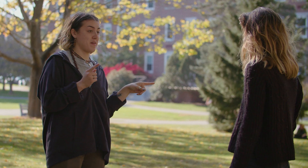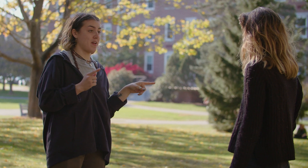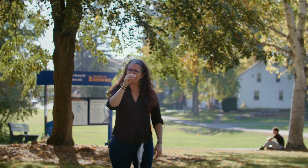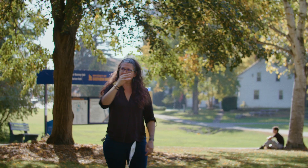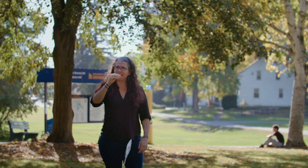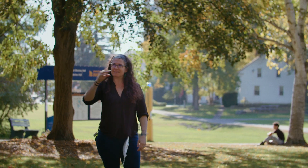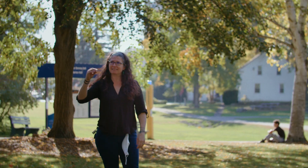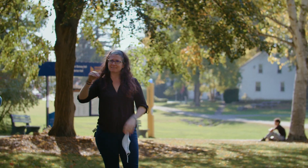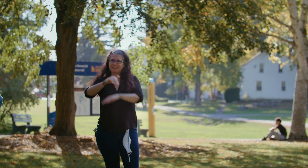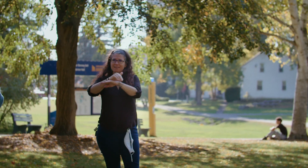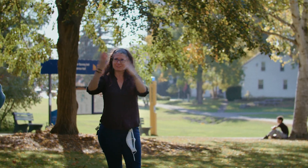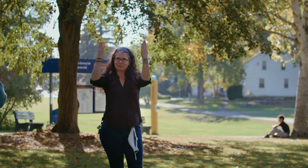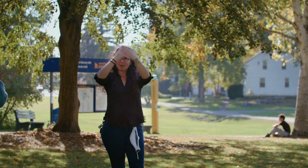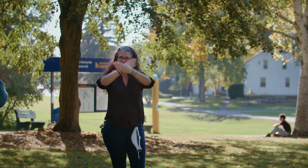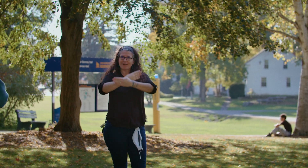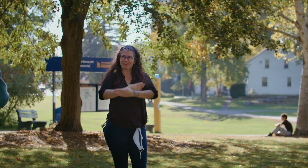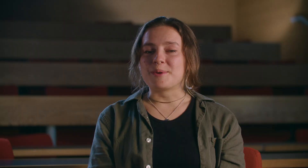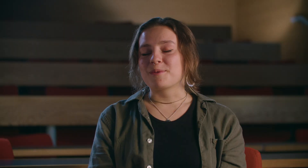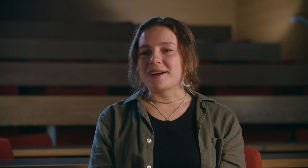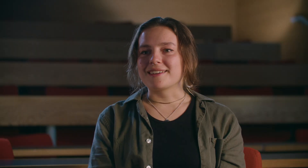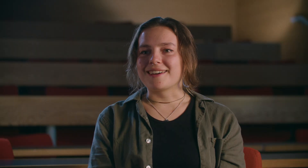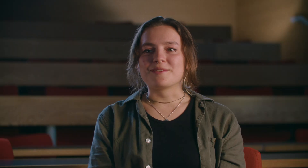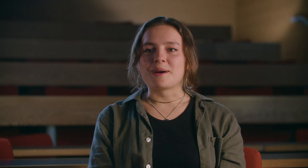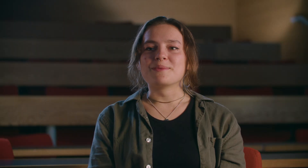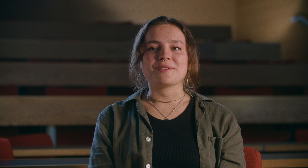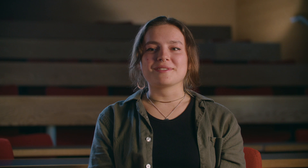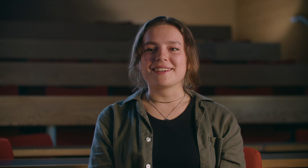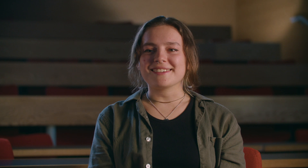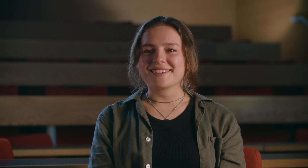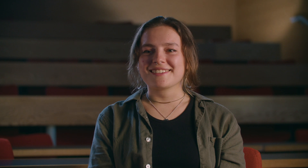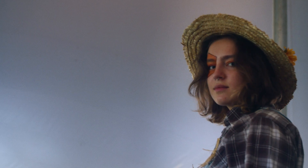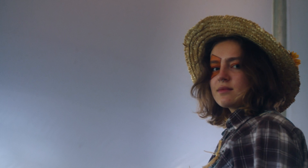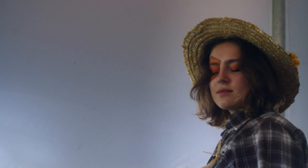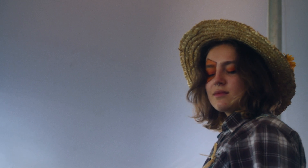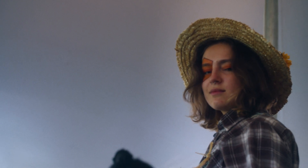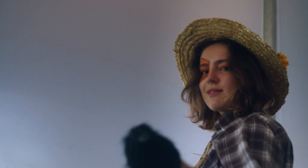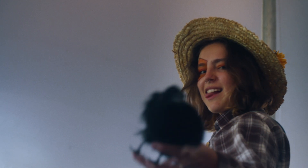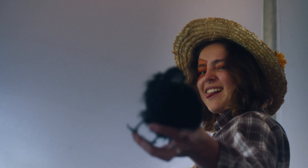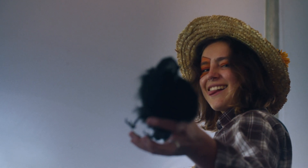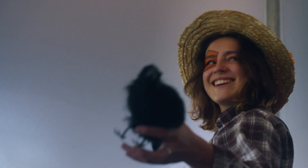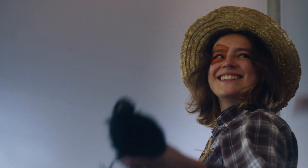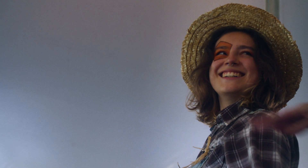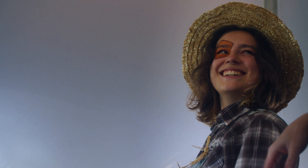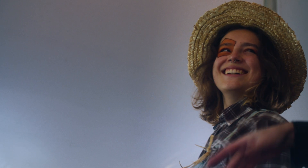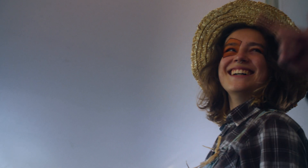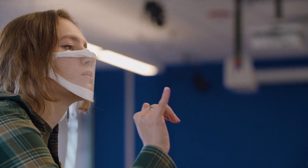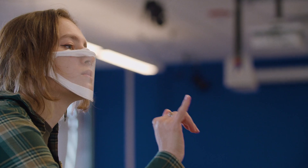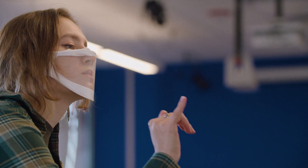who are signing can be really daunting. Both Maya and I remember those days. So the entire program has really been a stepping